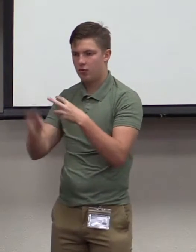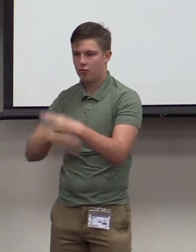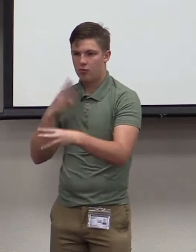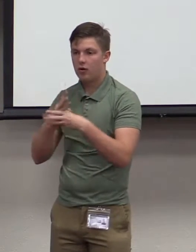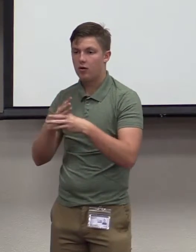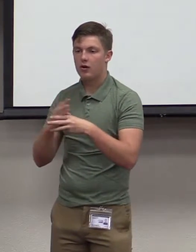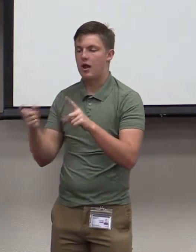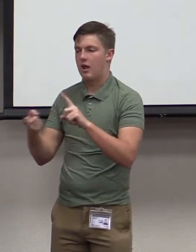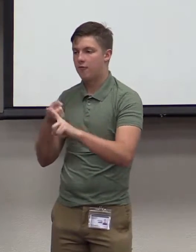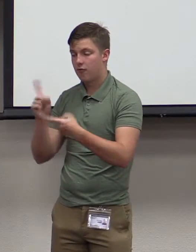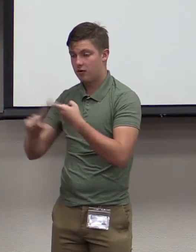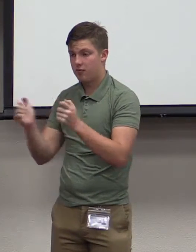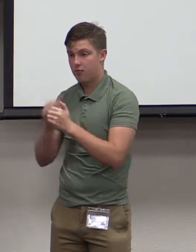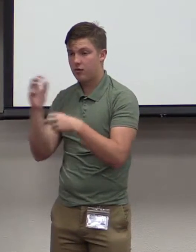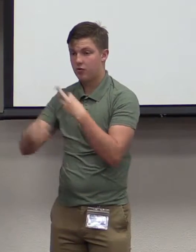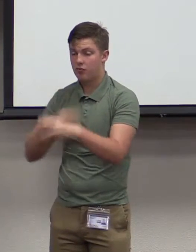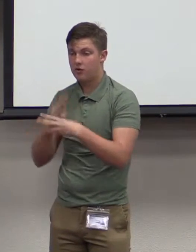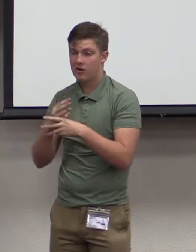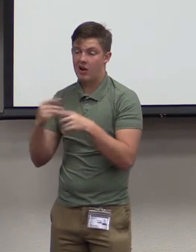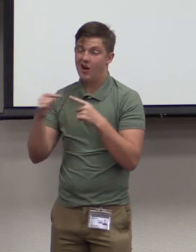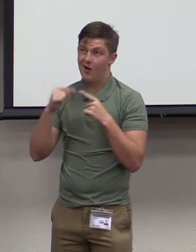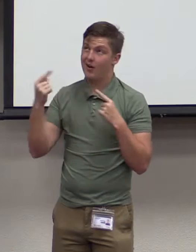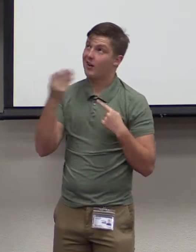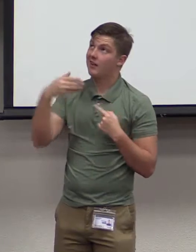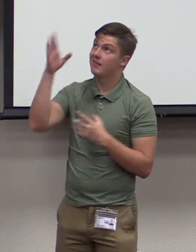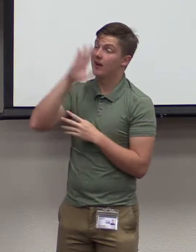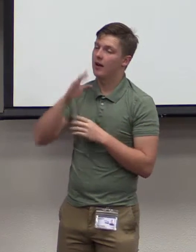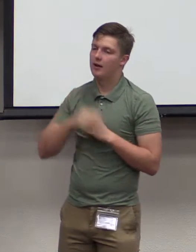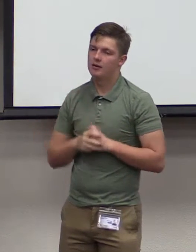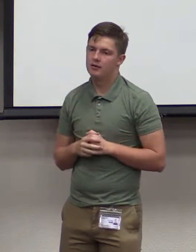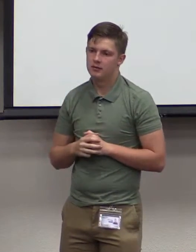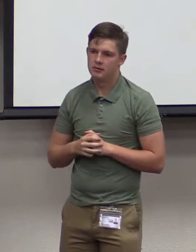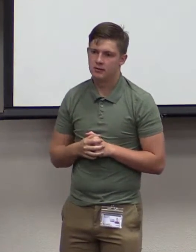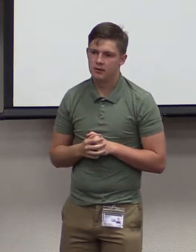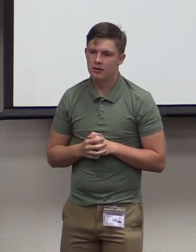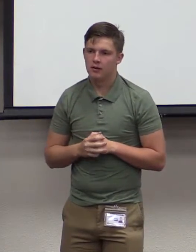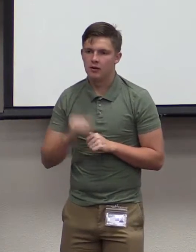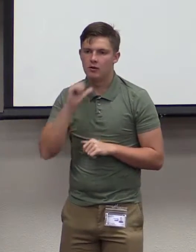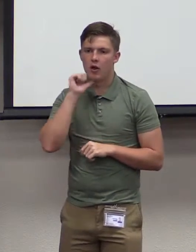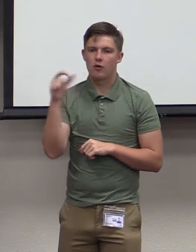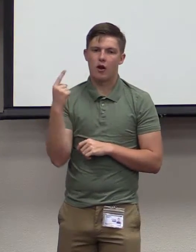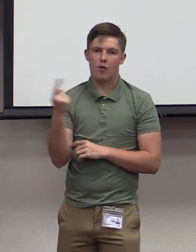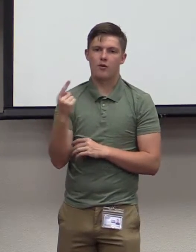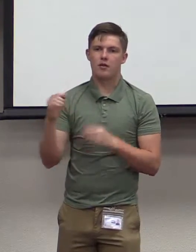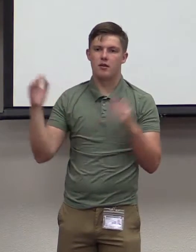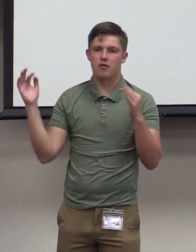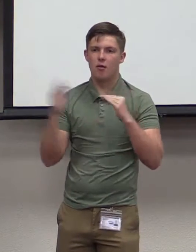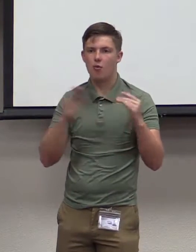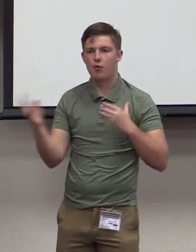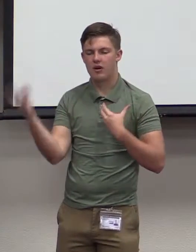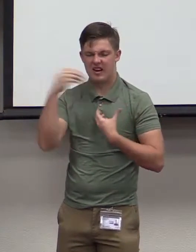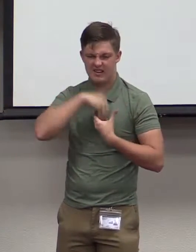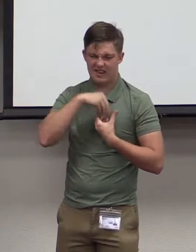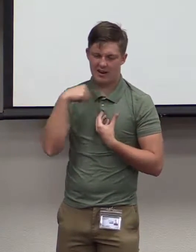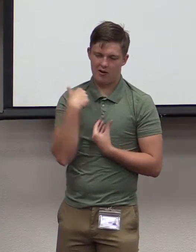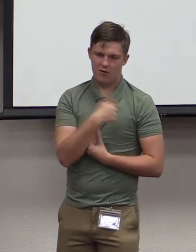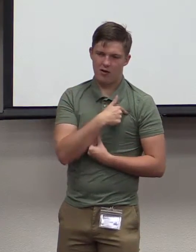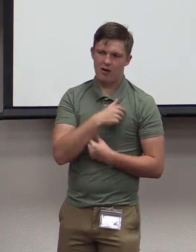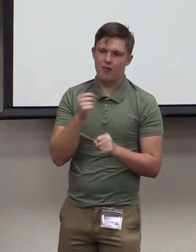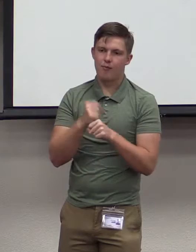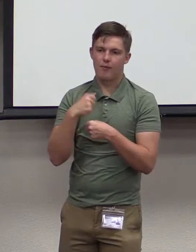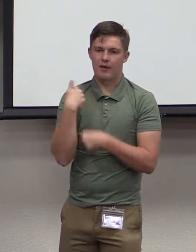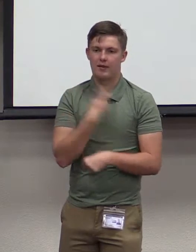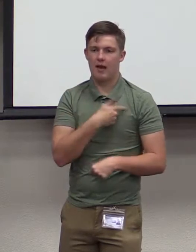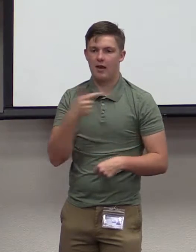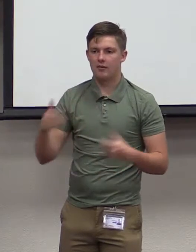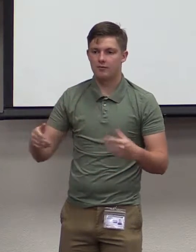friendships with the world are against God. So not only is there this war waging inside of us that actually makes us feel